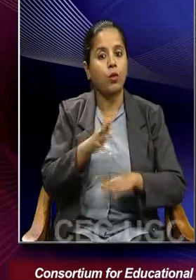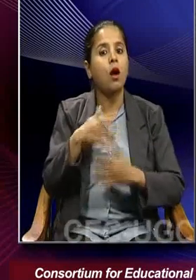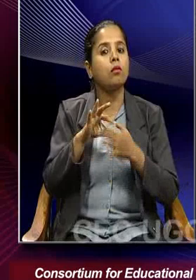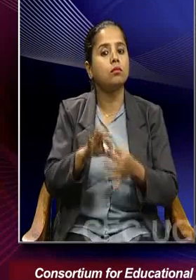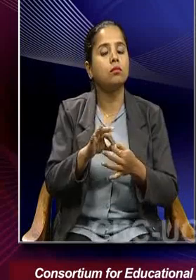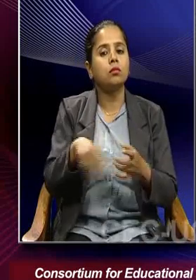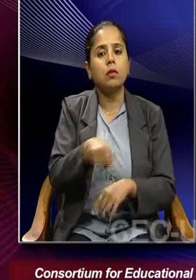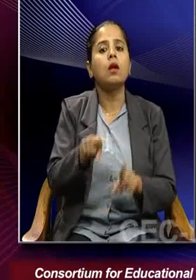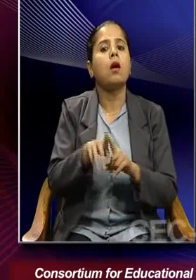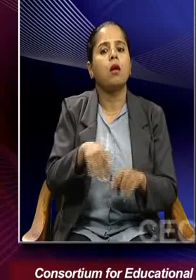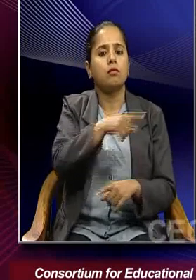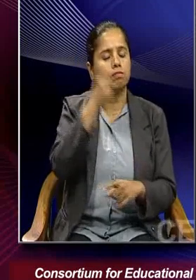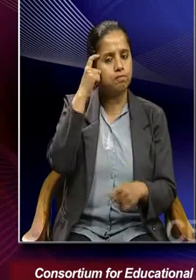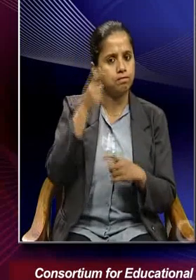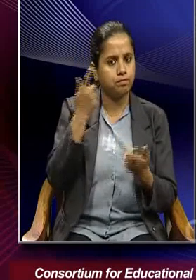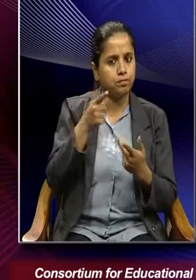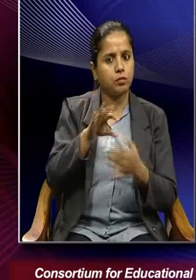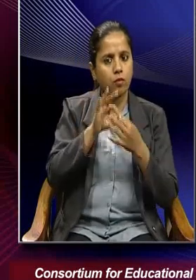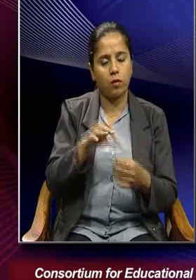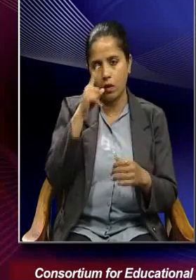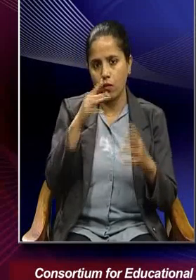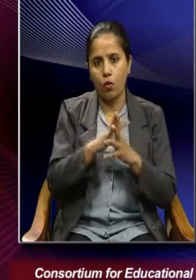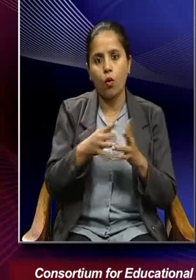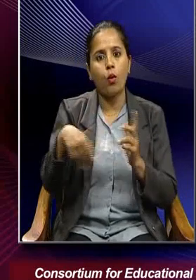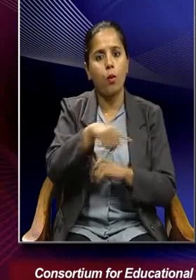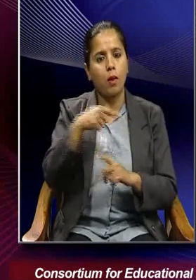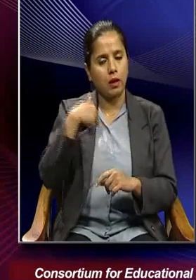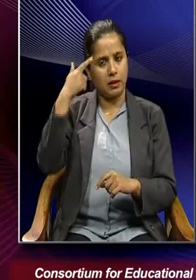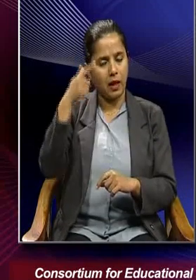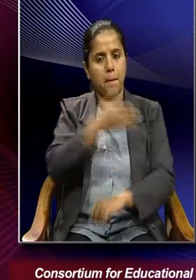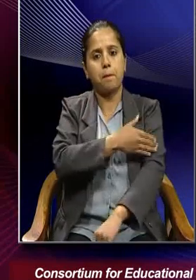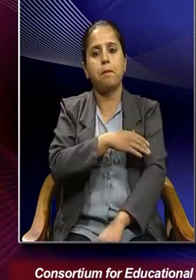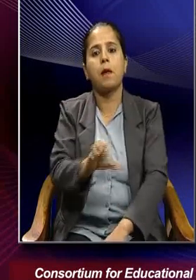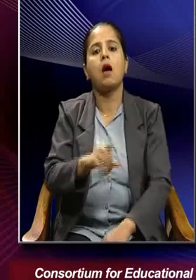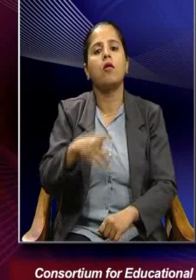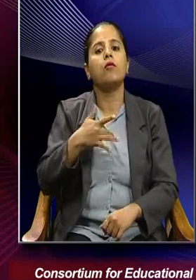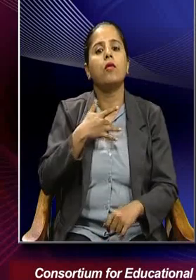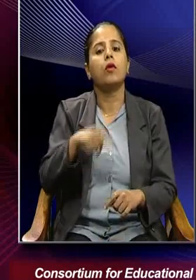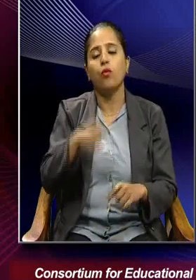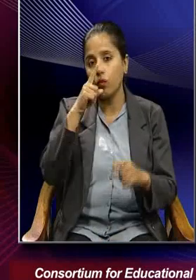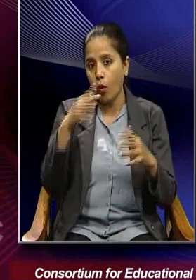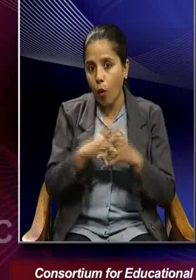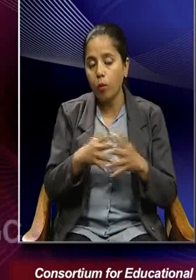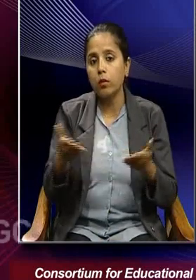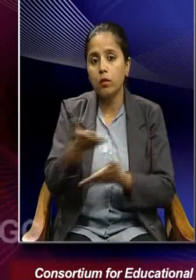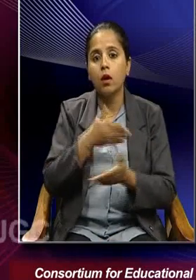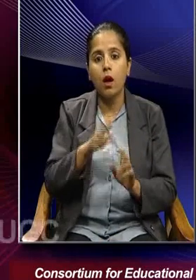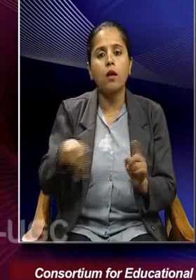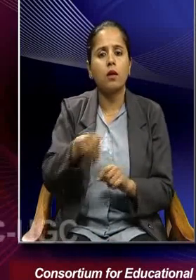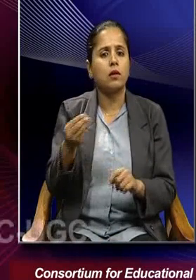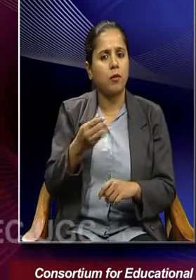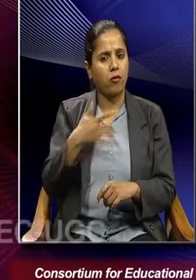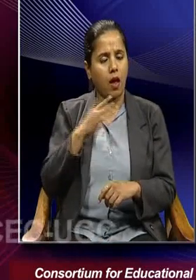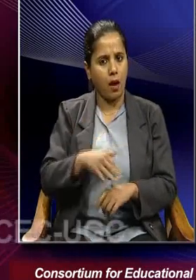this was also concerned with the issue of women's emancipation and empowerment, that how women they have to have some kind